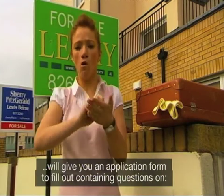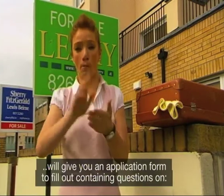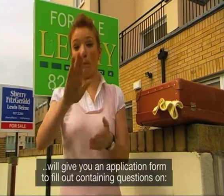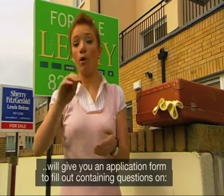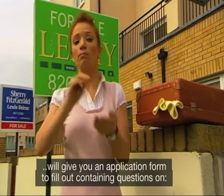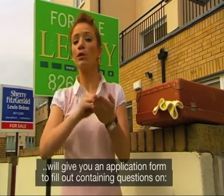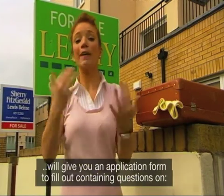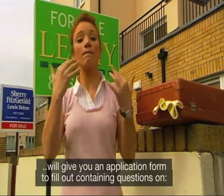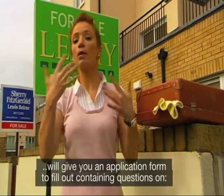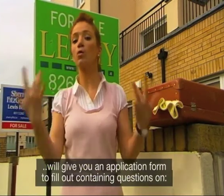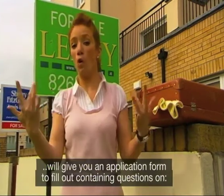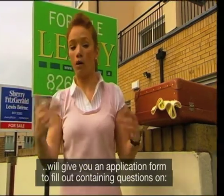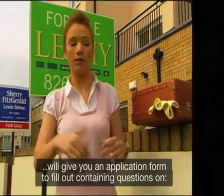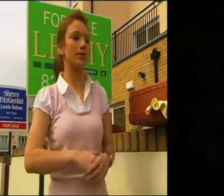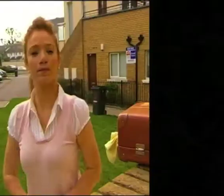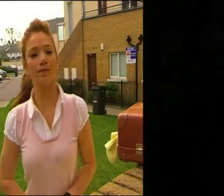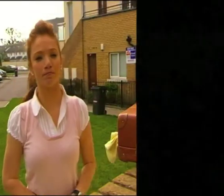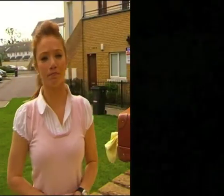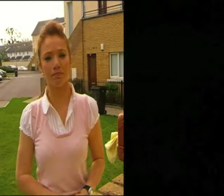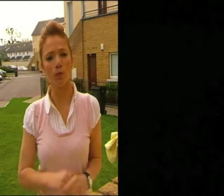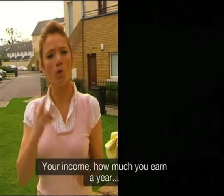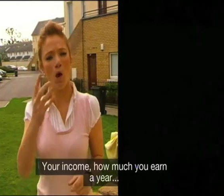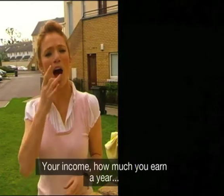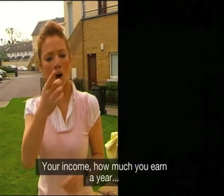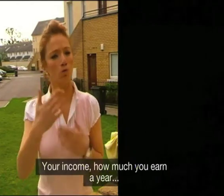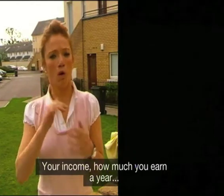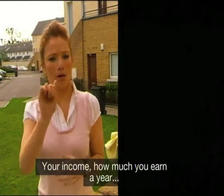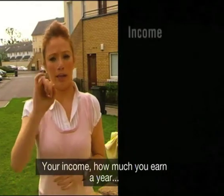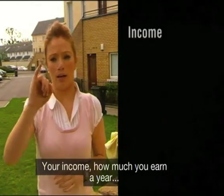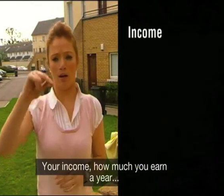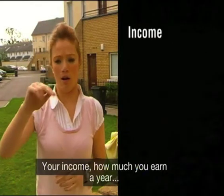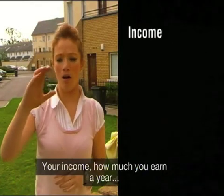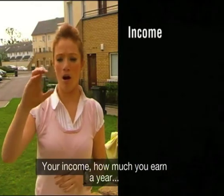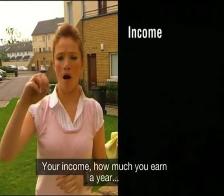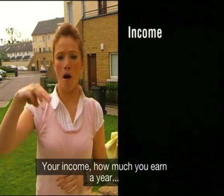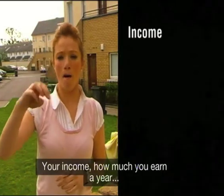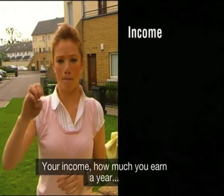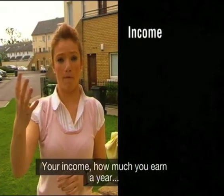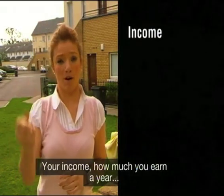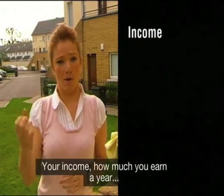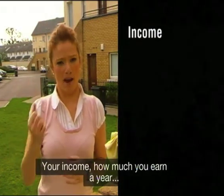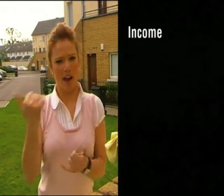contain questions about your income, how much you earn a year,